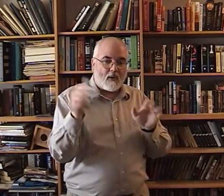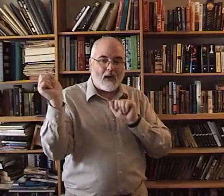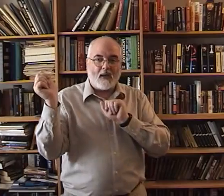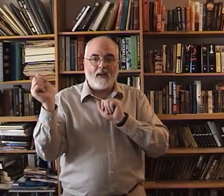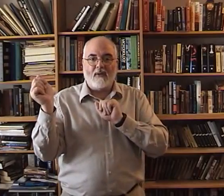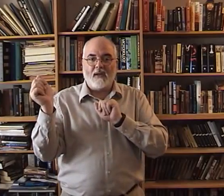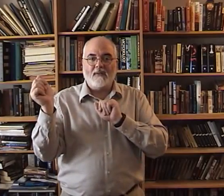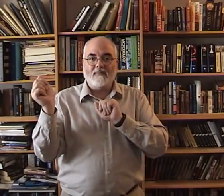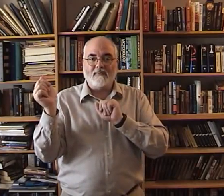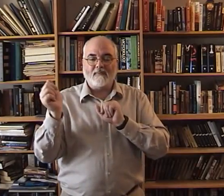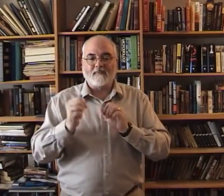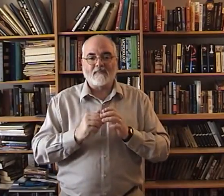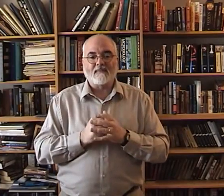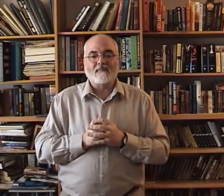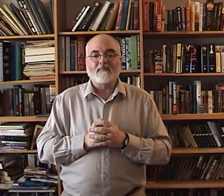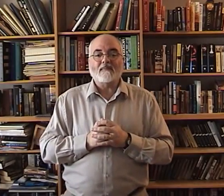and leaving it.